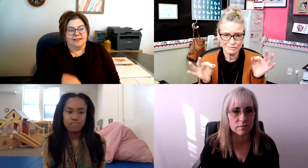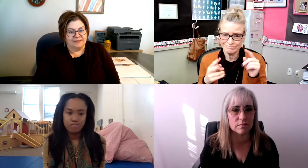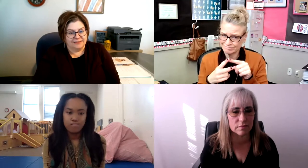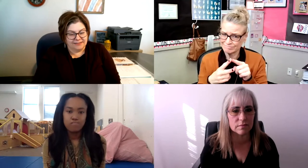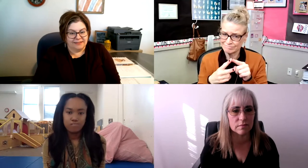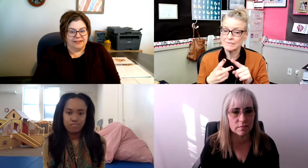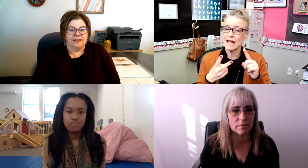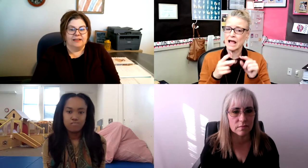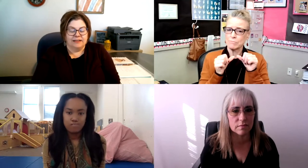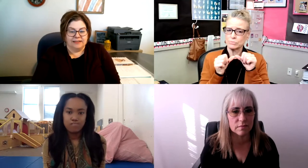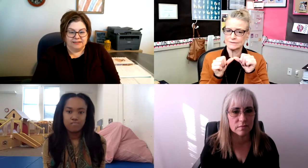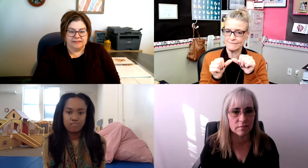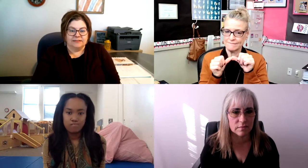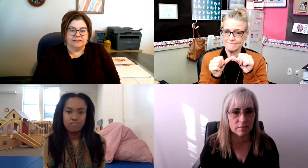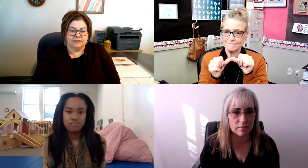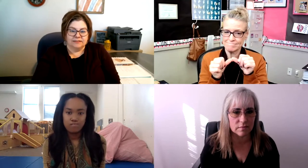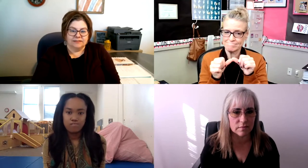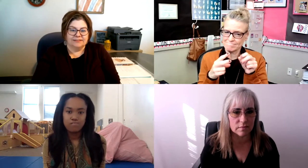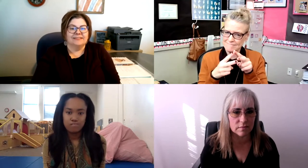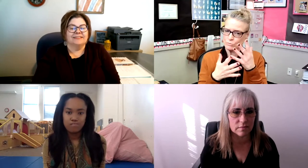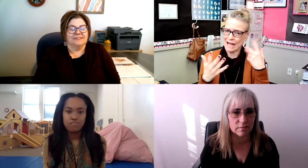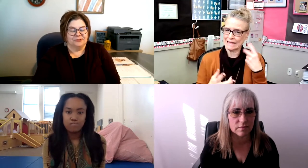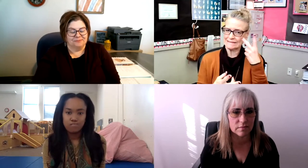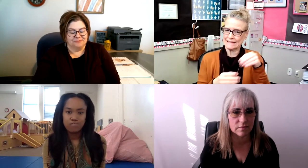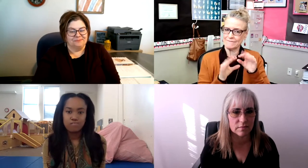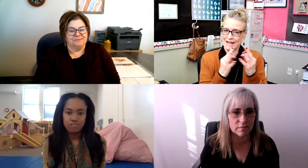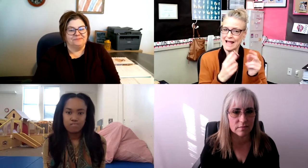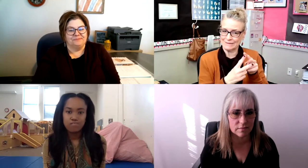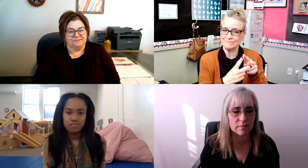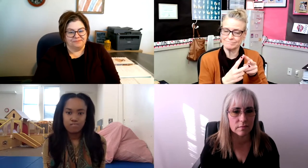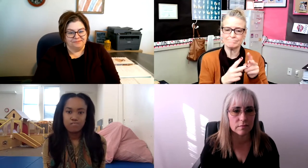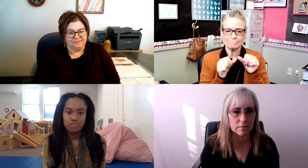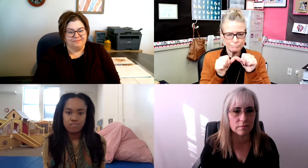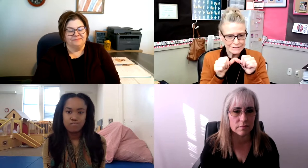language. Yes, yes. And then just perseverance.